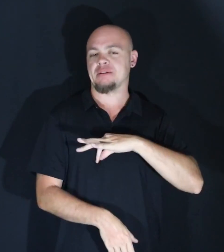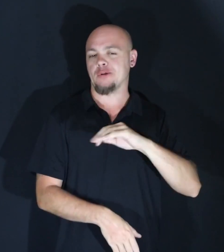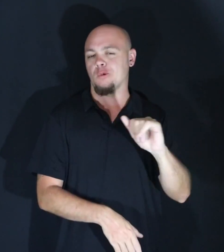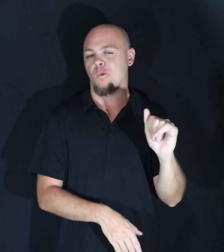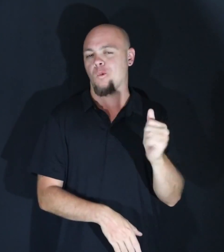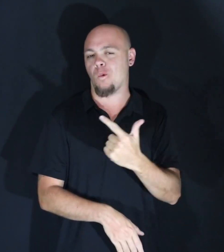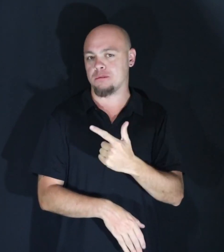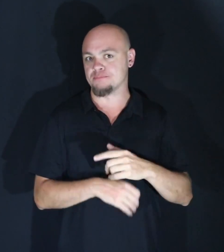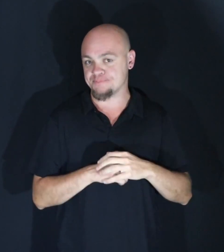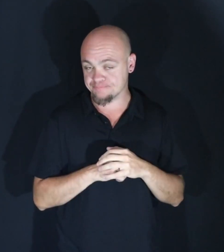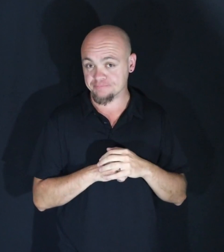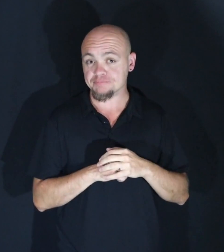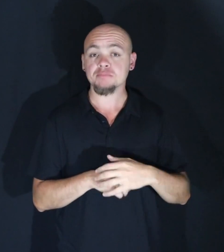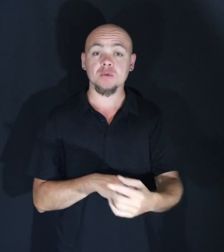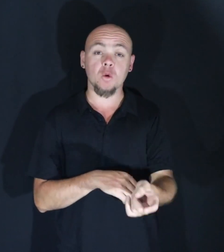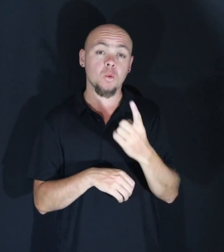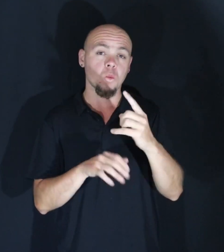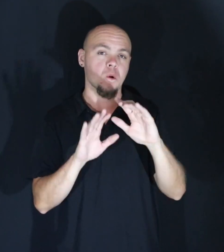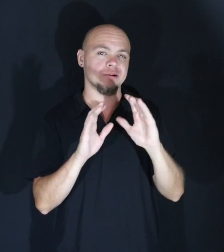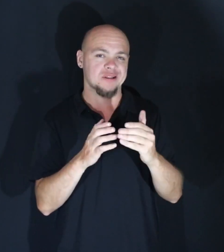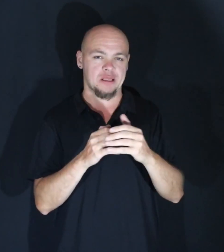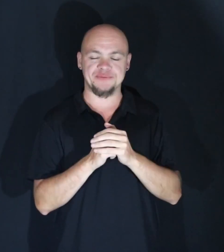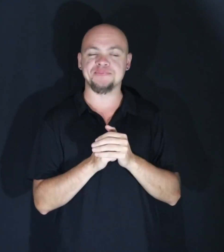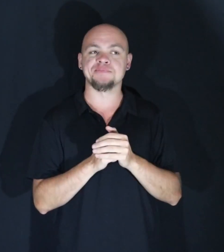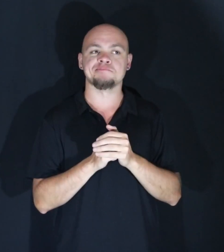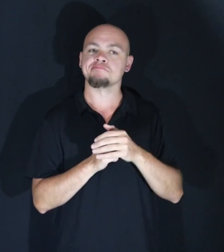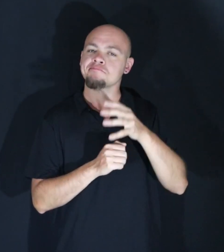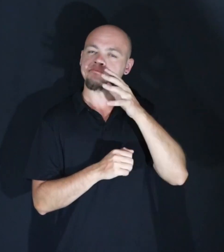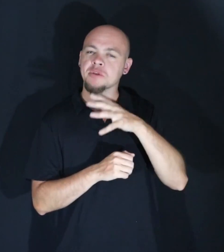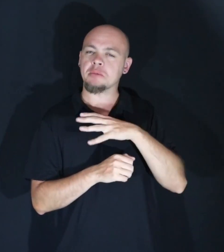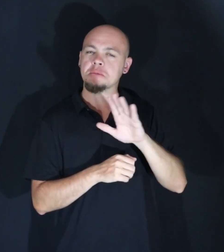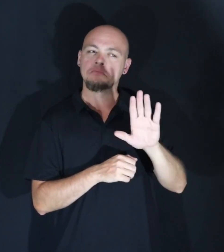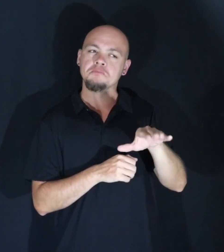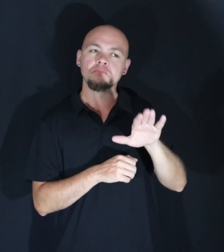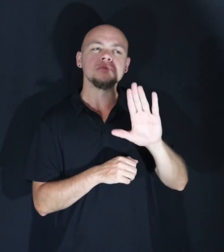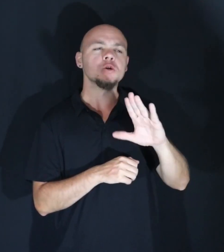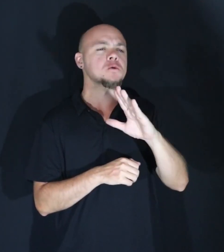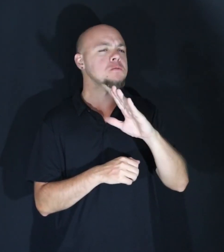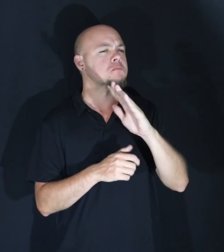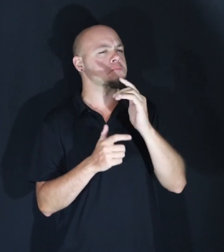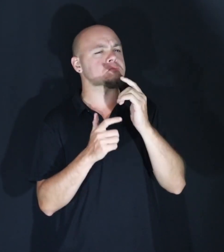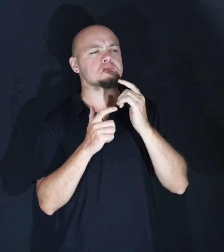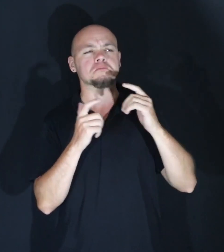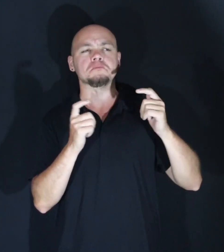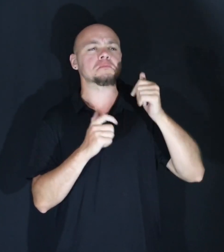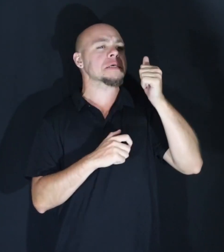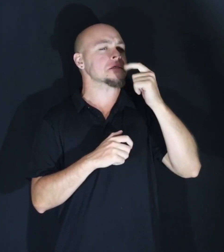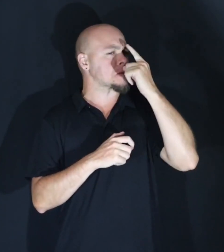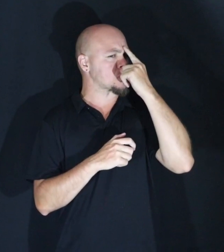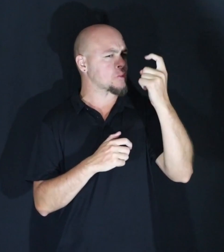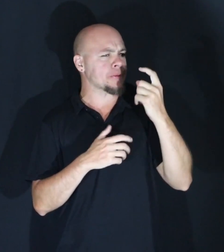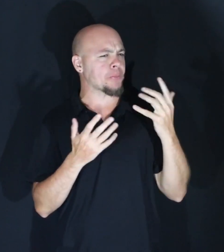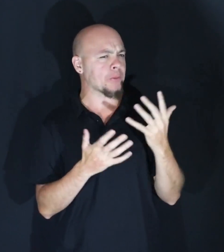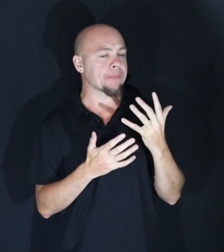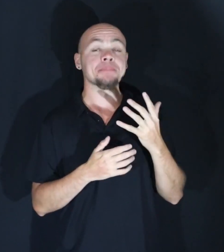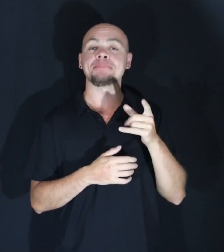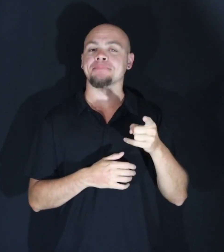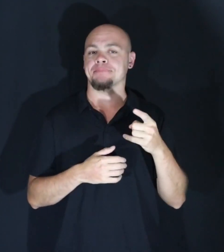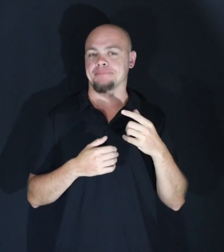In one of our classes, we asked the women, "What is your biggest dream?" And one of the women, a young mother of